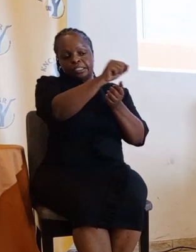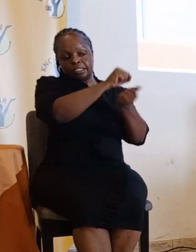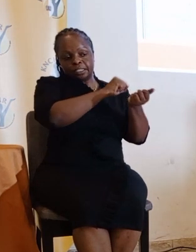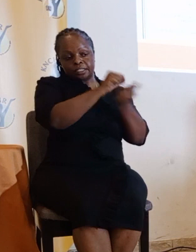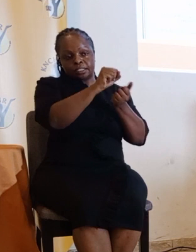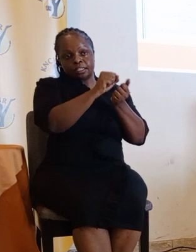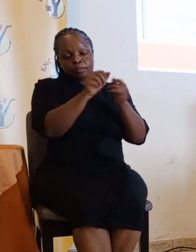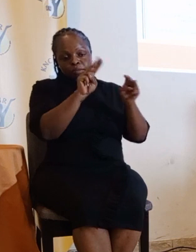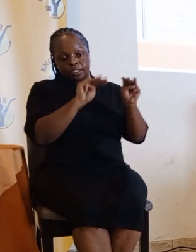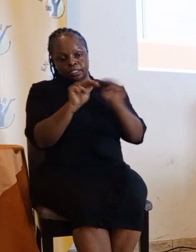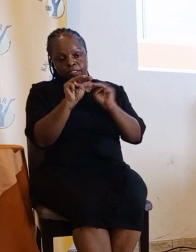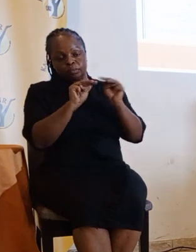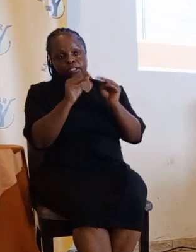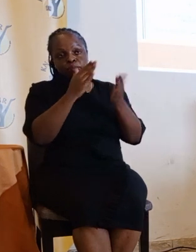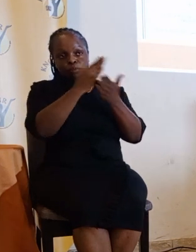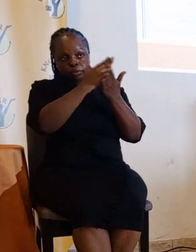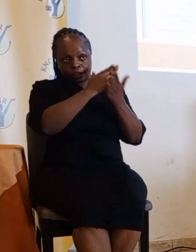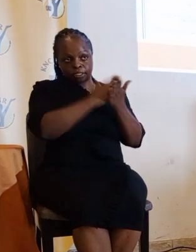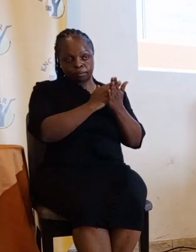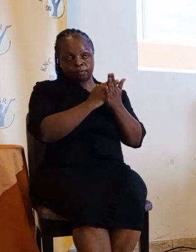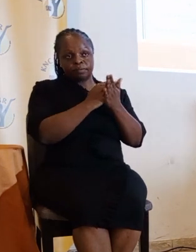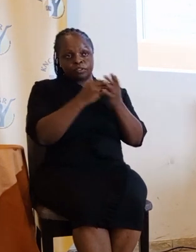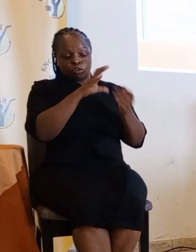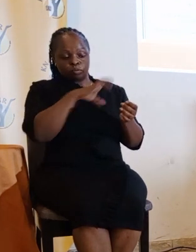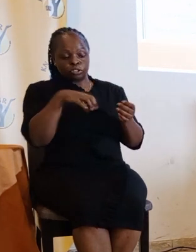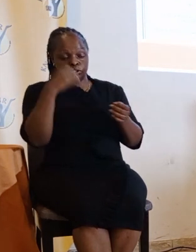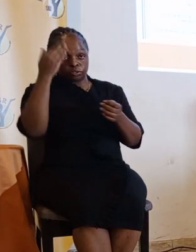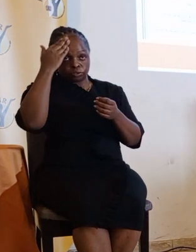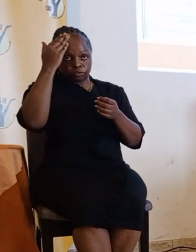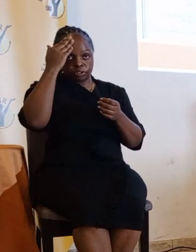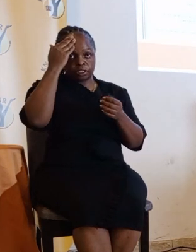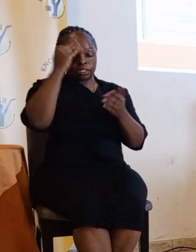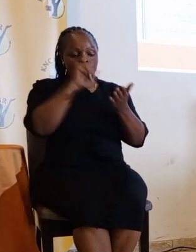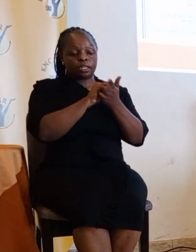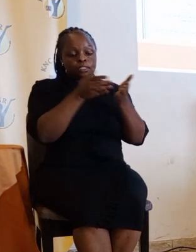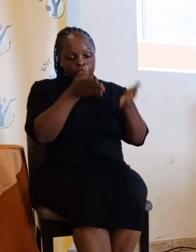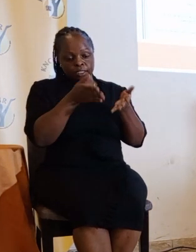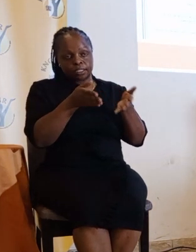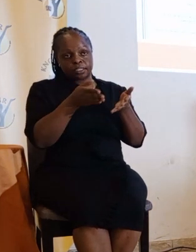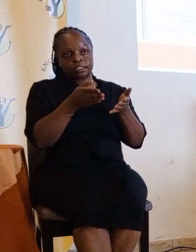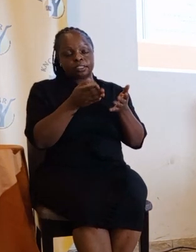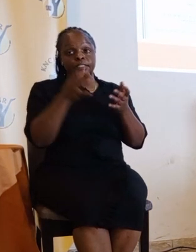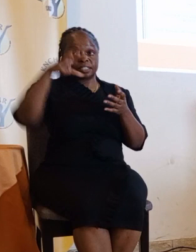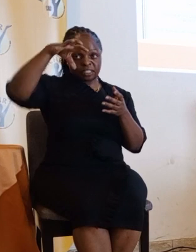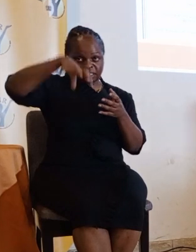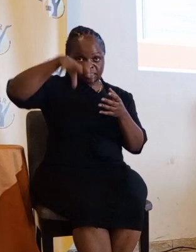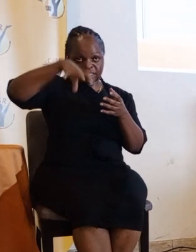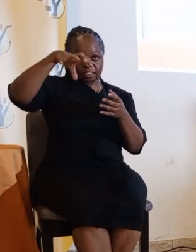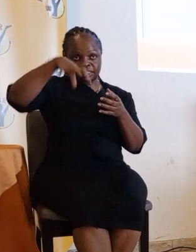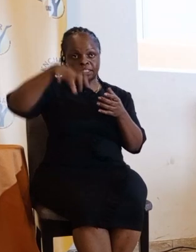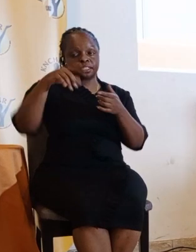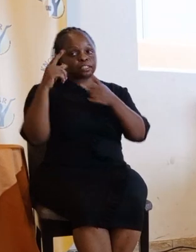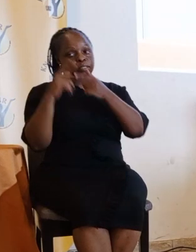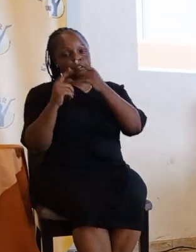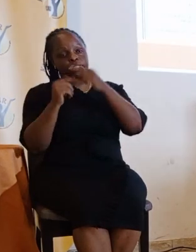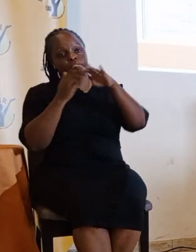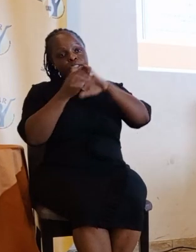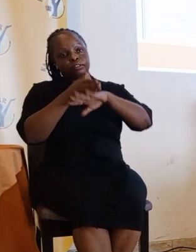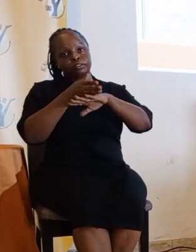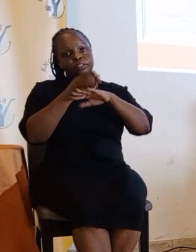management initiatives. The Commission takes note that the current El Nino rains being experienced across